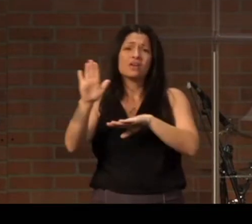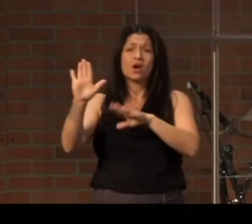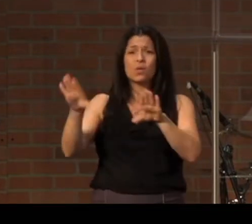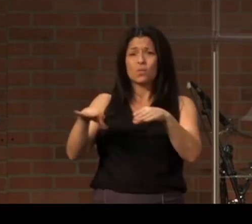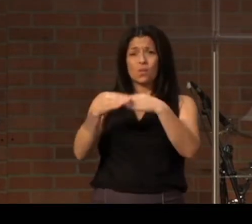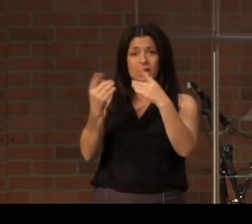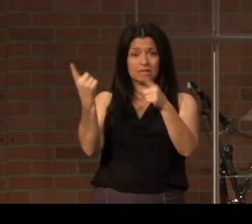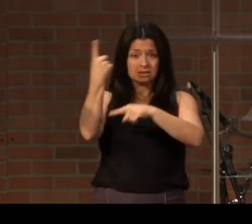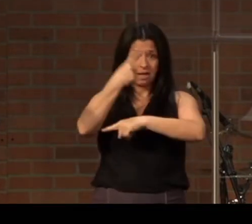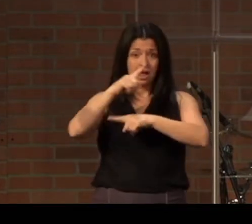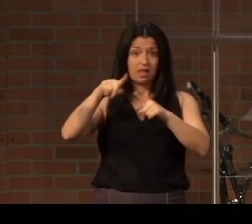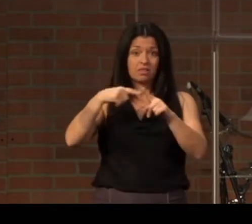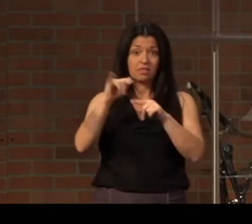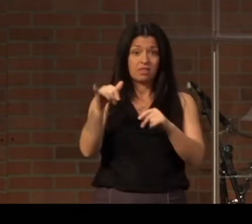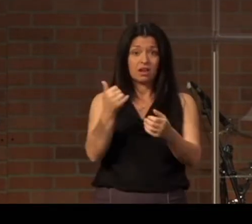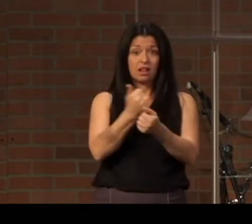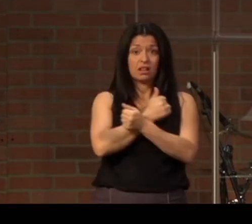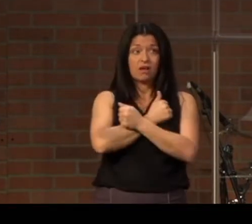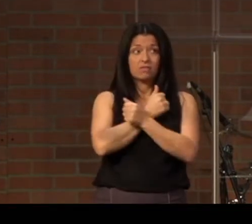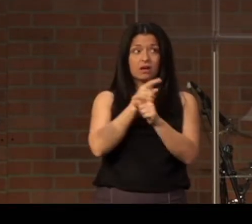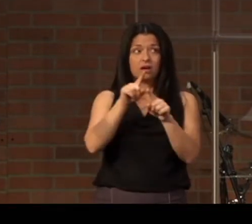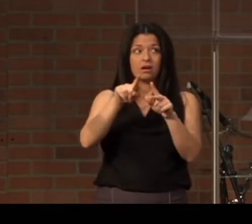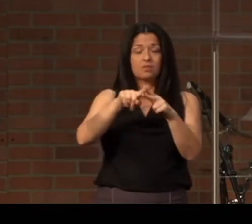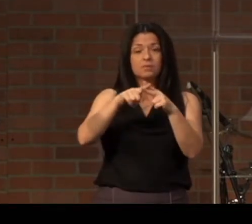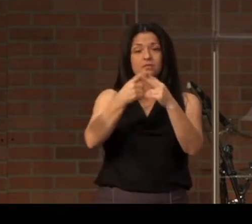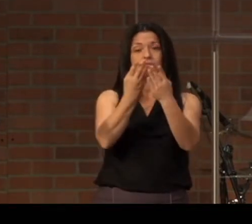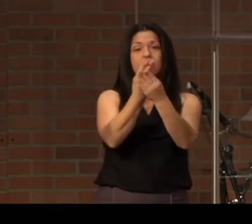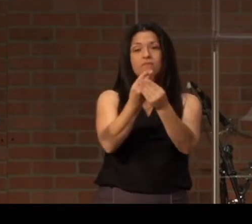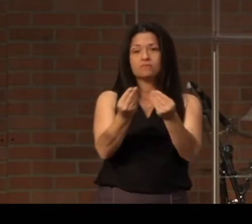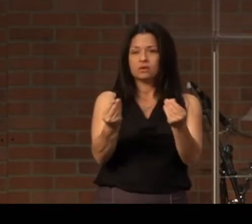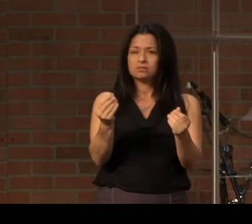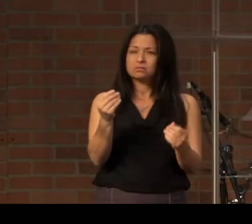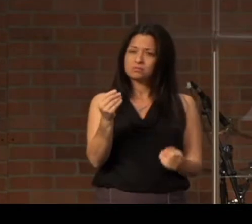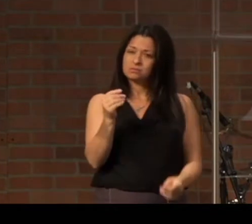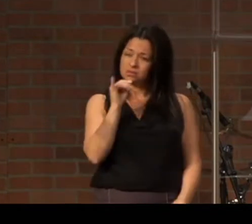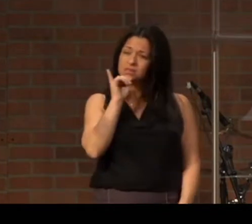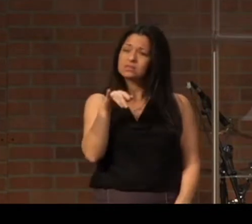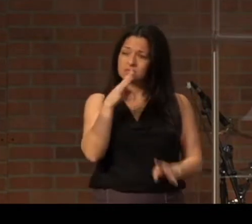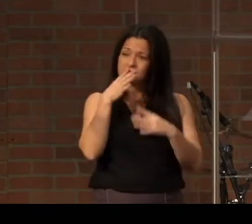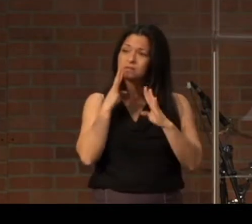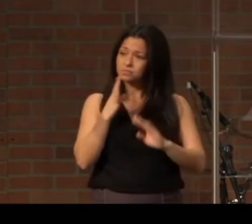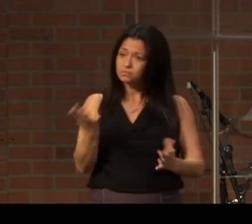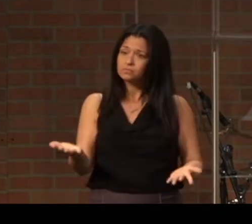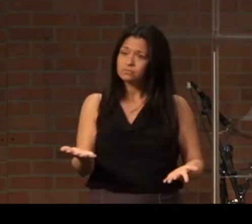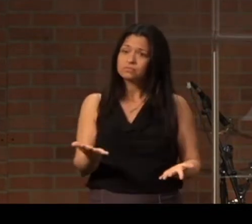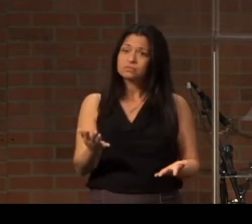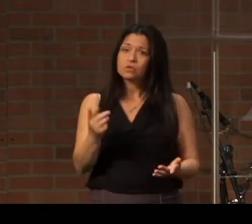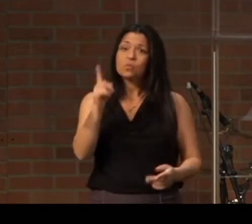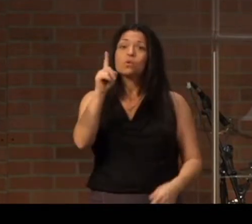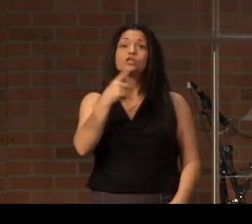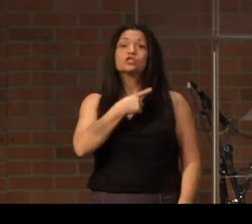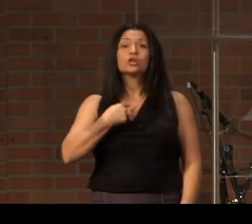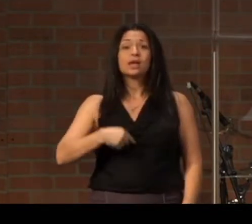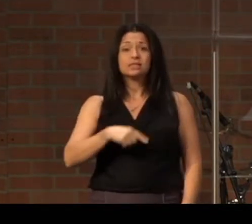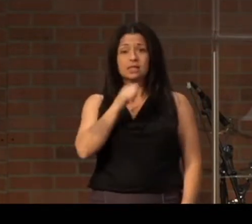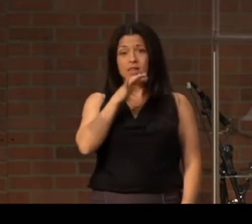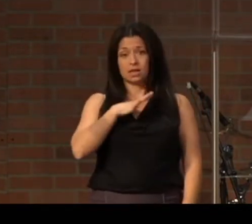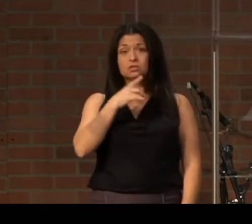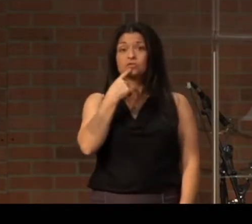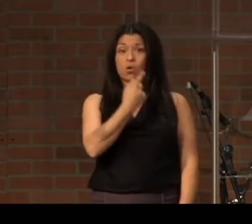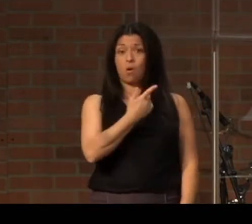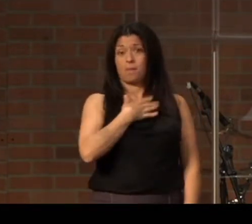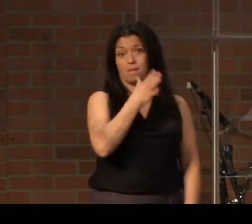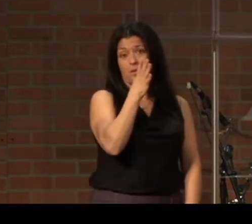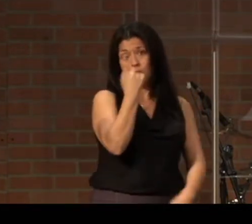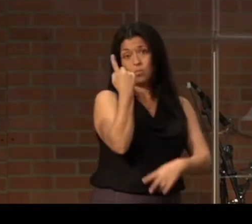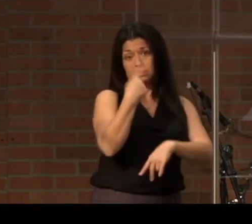and then the love begins to fade. Isn't that sad? A Chinese lady told my mom once, this was